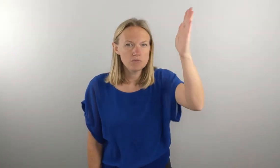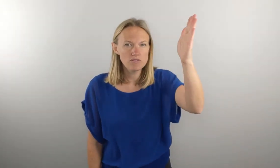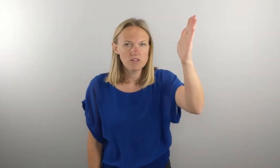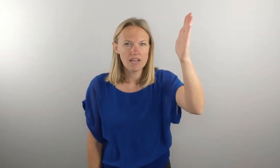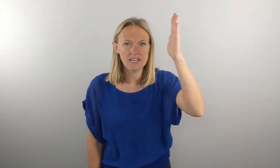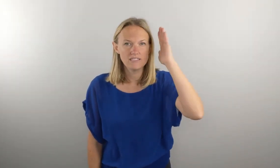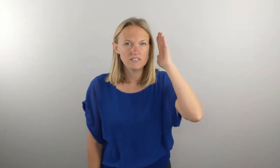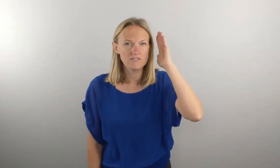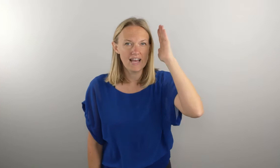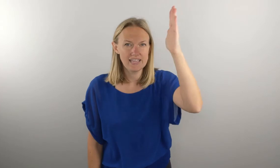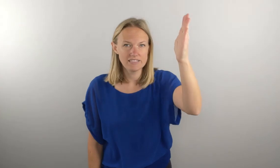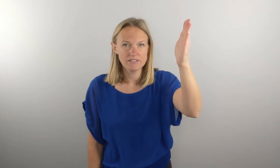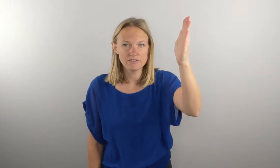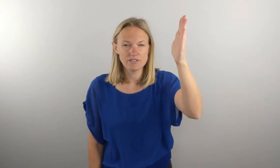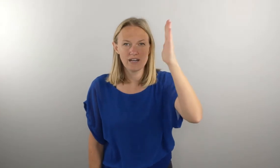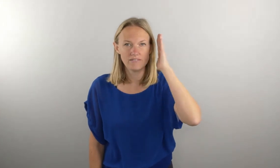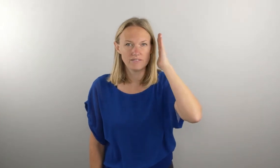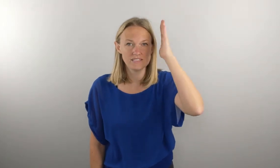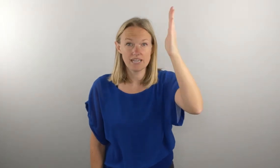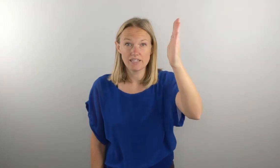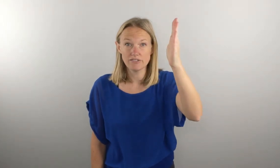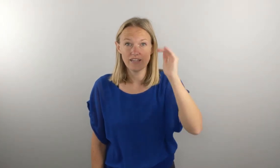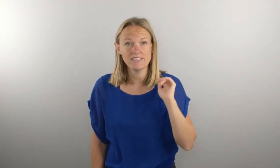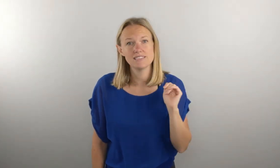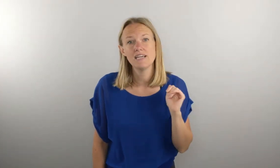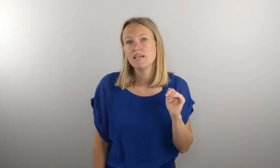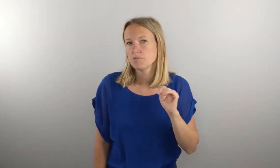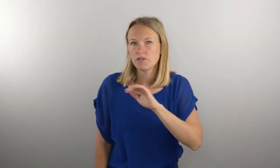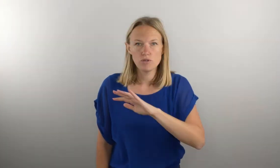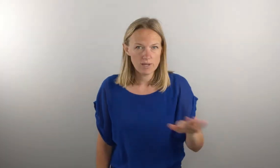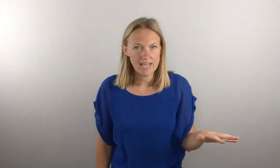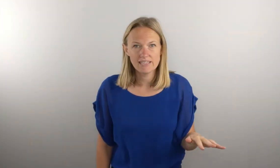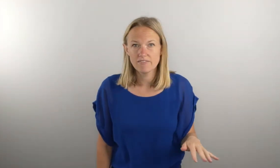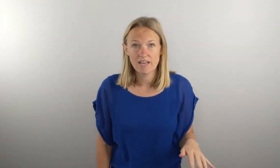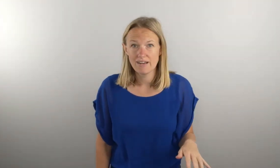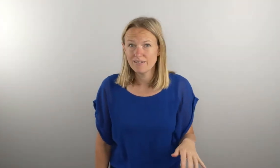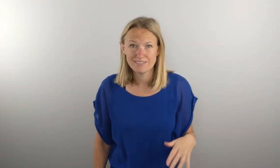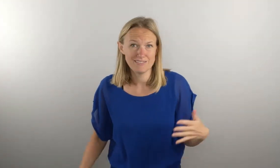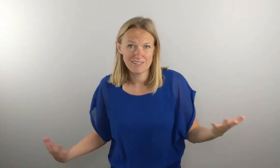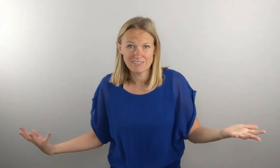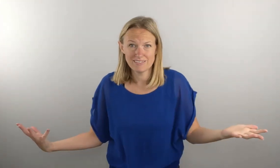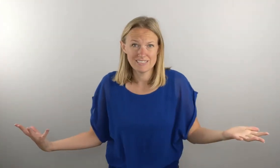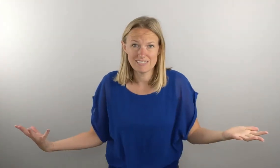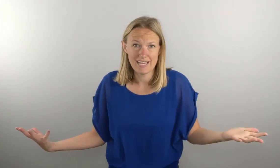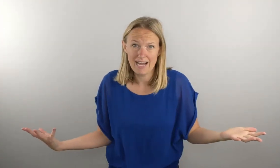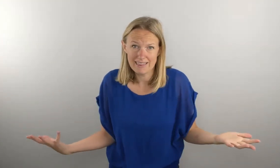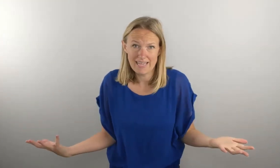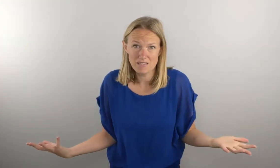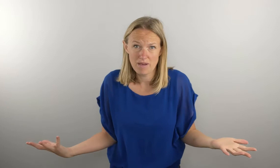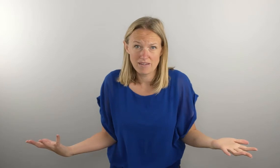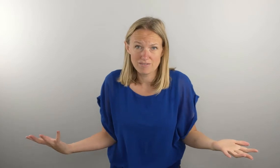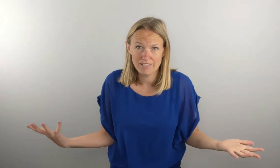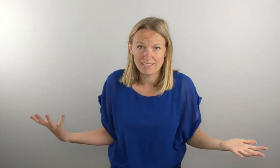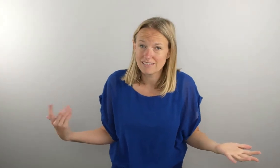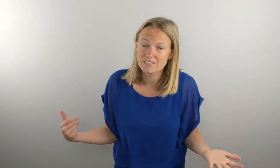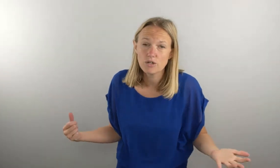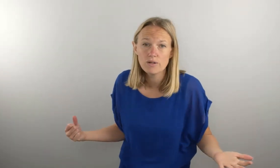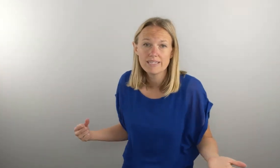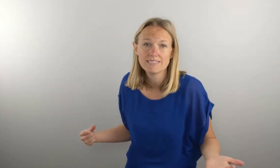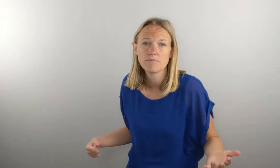move your hand, your flat hand out from the side of your face, but you can leave that out because you can also just say, I lay them at your feet. That's totally